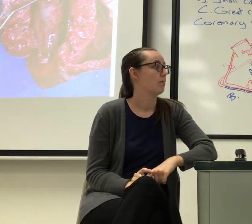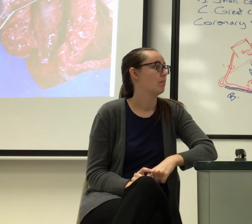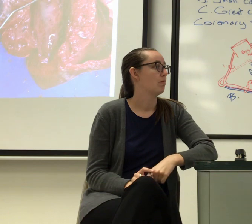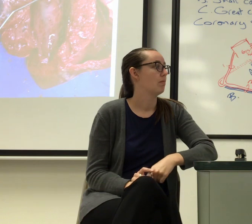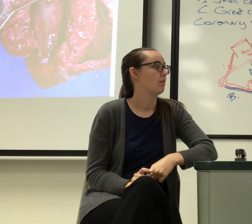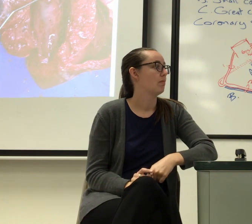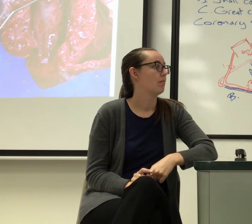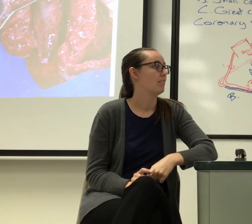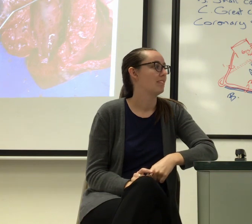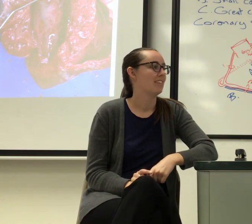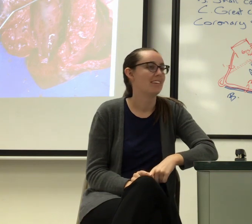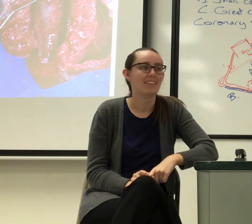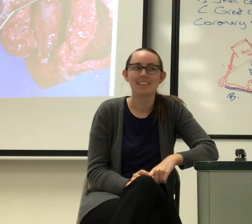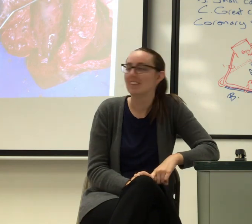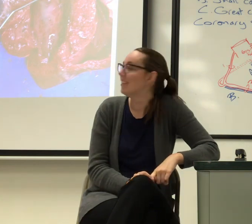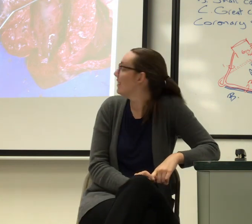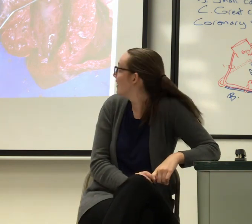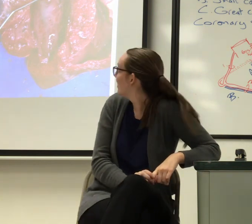Bonus.